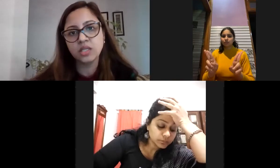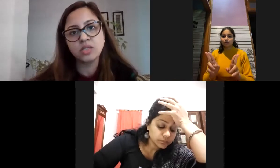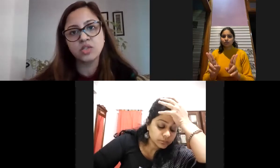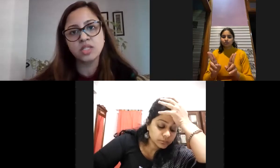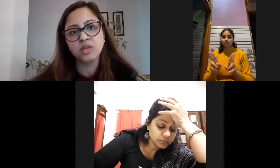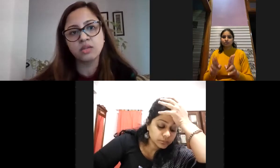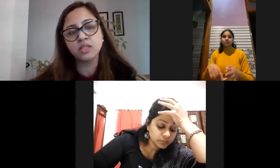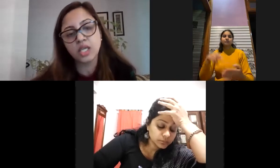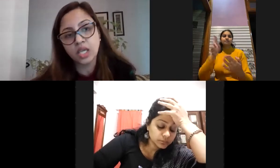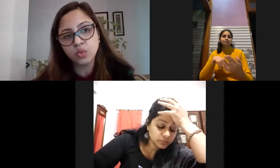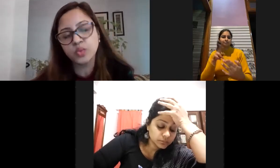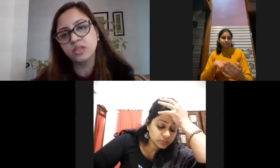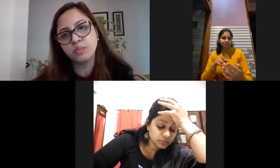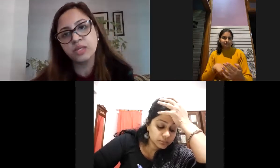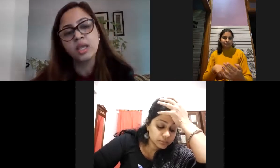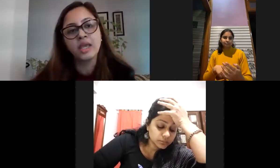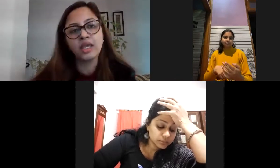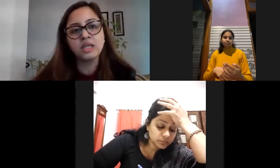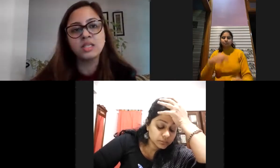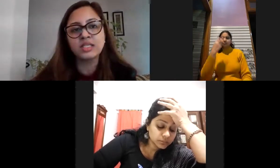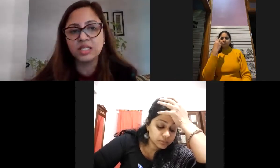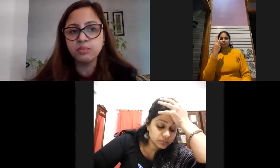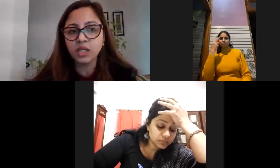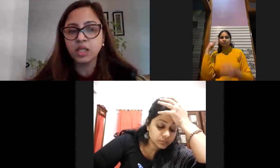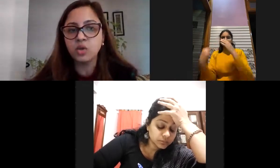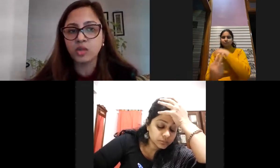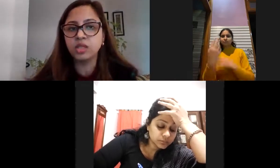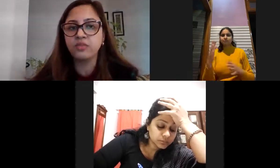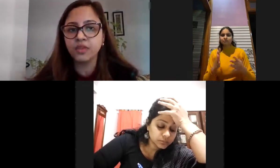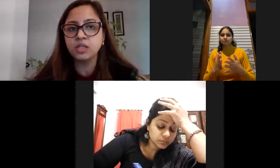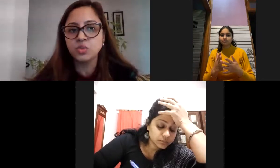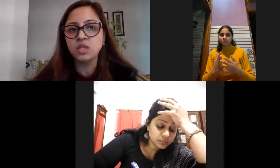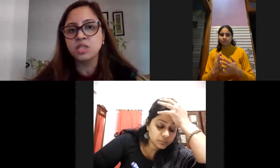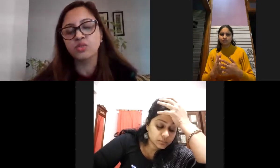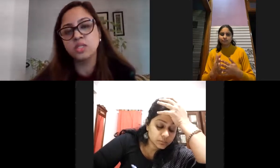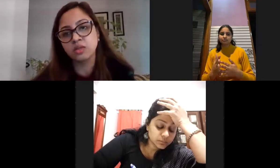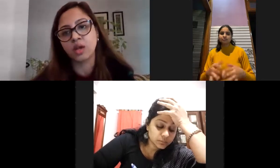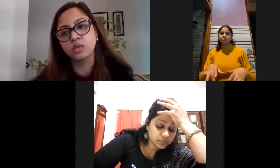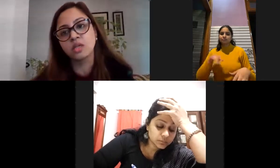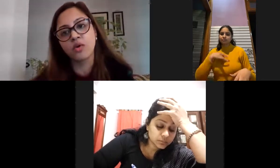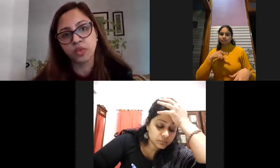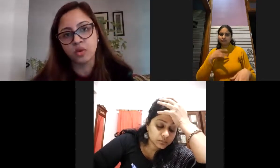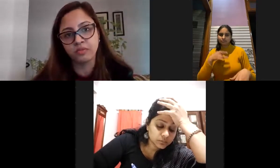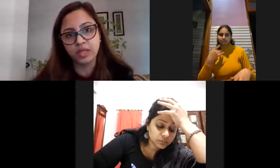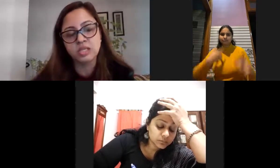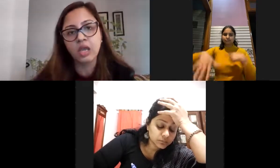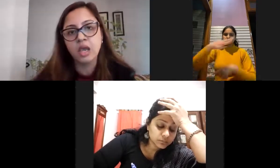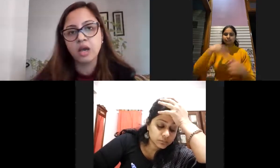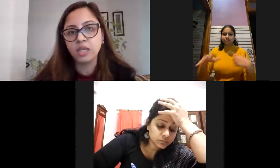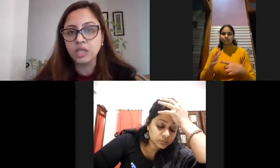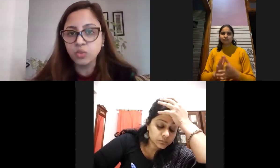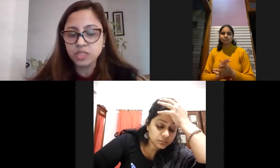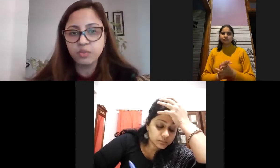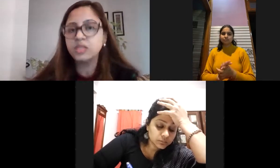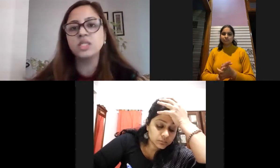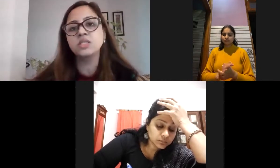the reader, she is rendered invisible in the seemingly Gothic feel to the mystery surrounding of Thornfield.